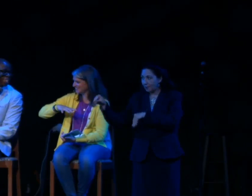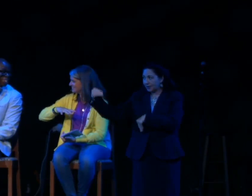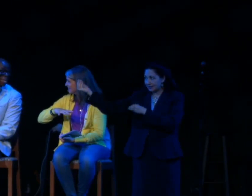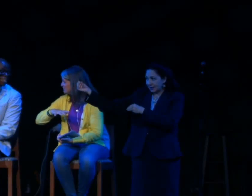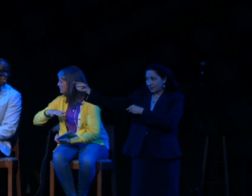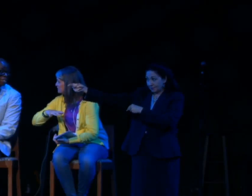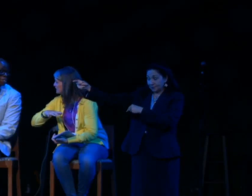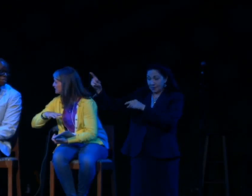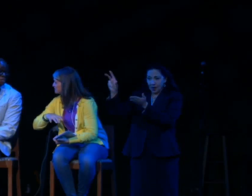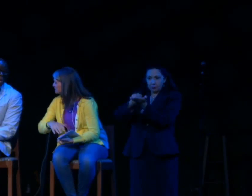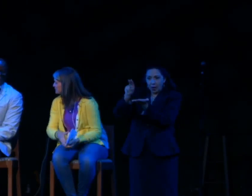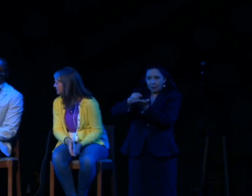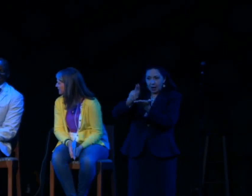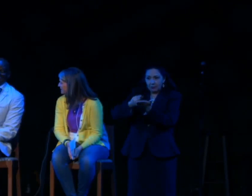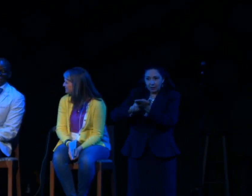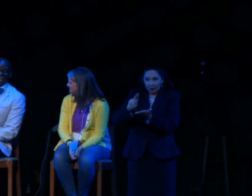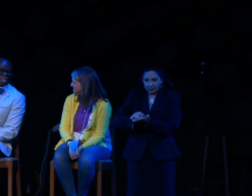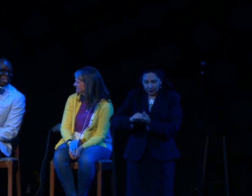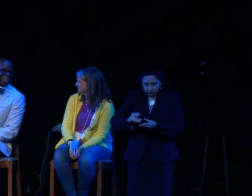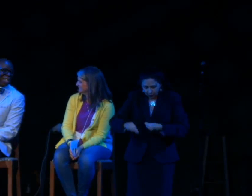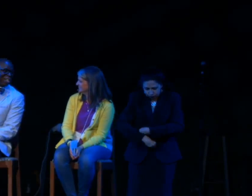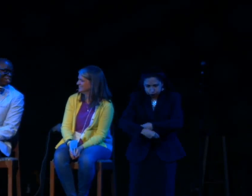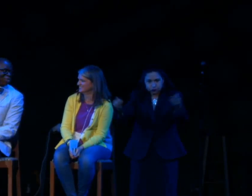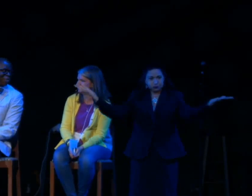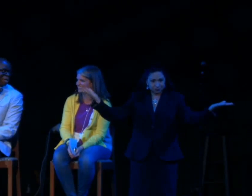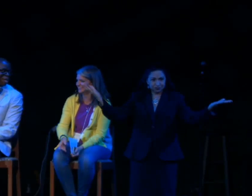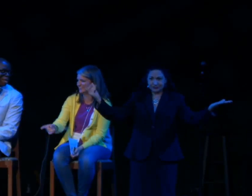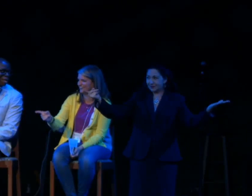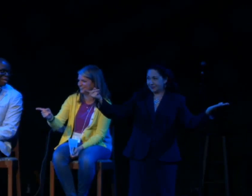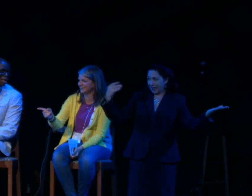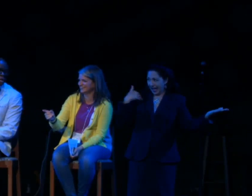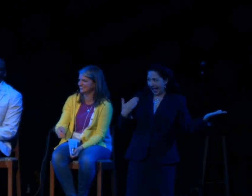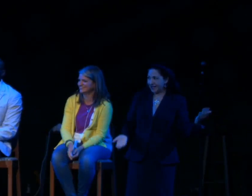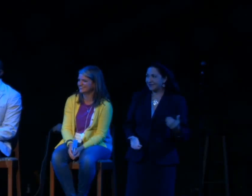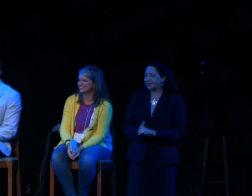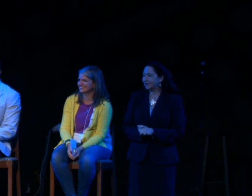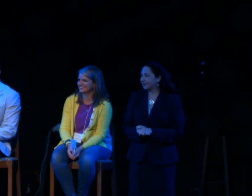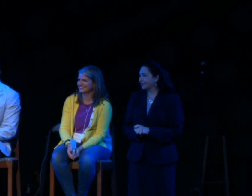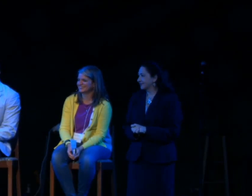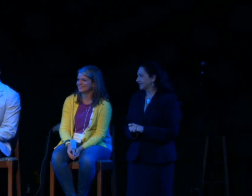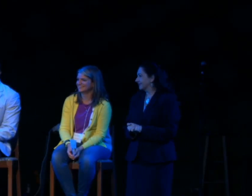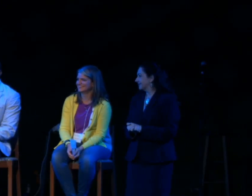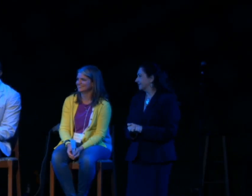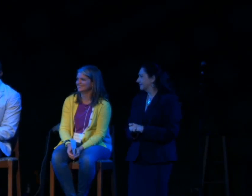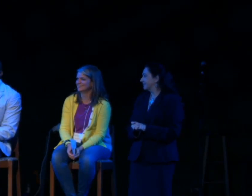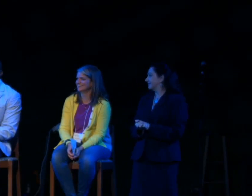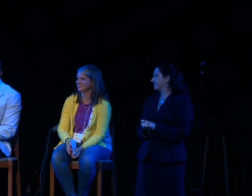will start handing those out for your reading pleasure. Glad it wasn't